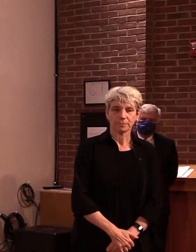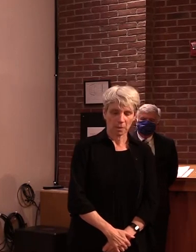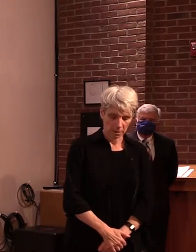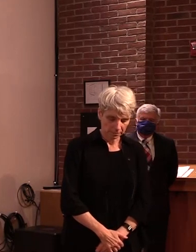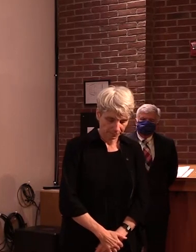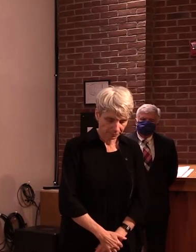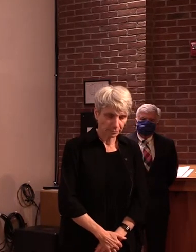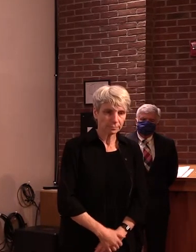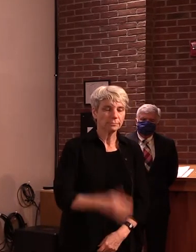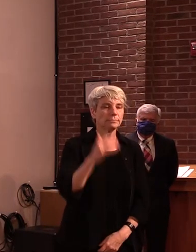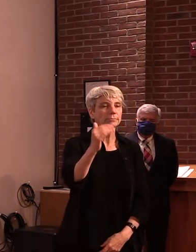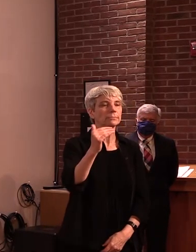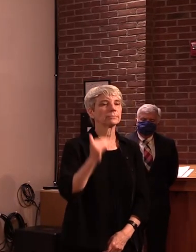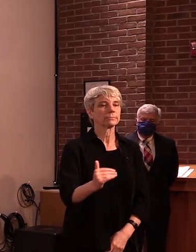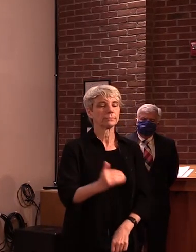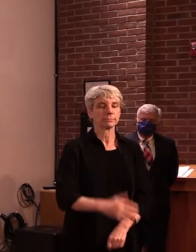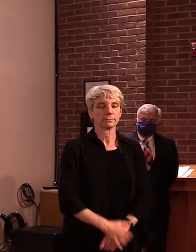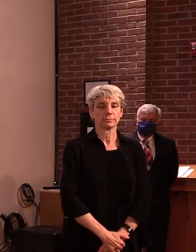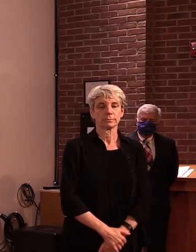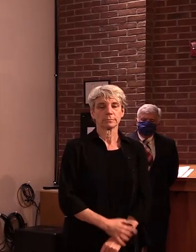Welcome. Lisa Loomis, The Valley Reporter.